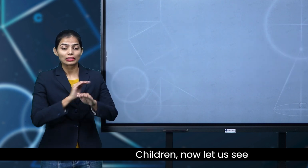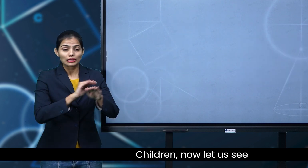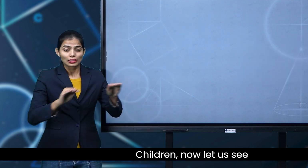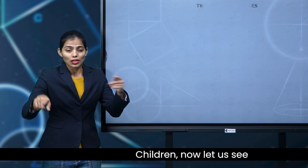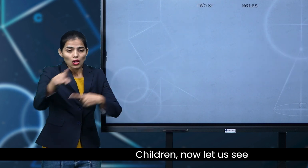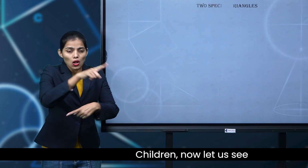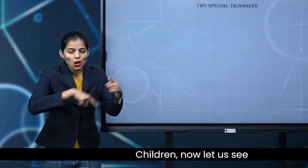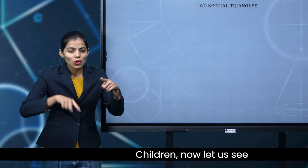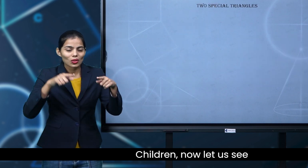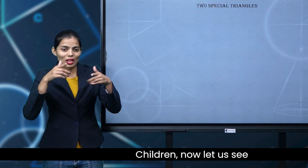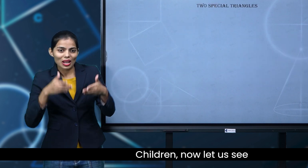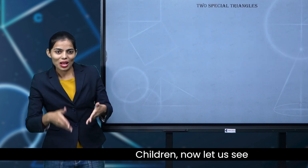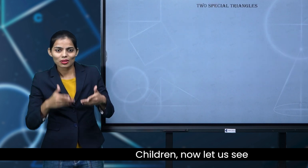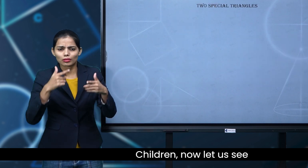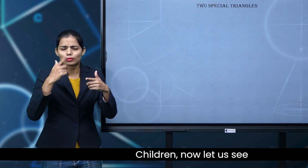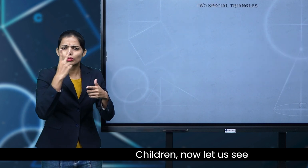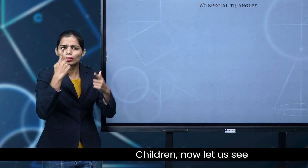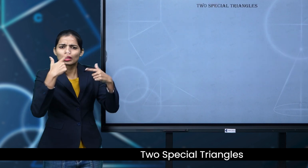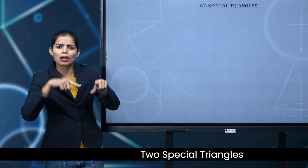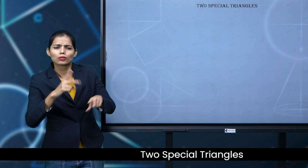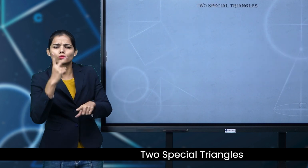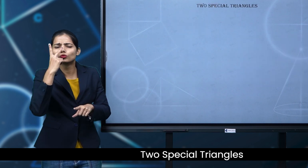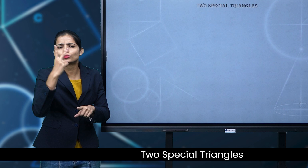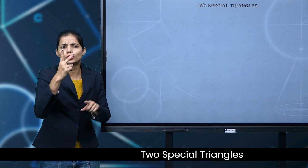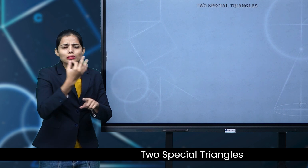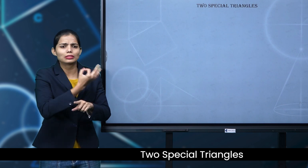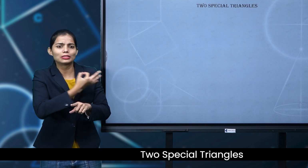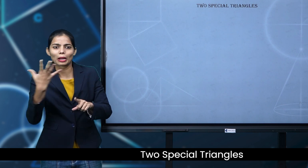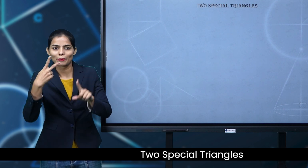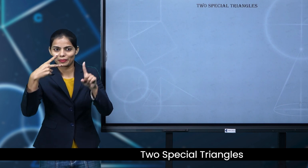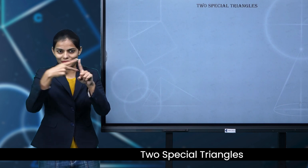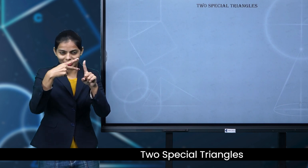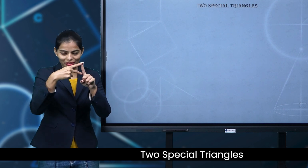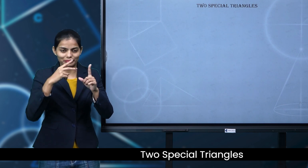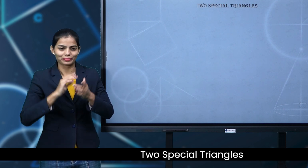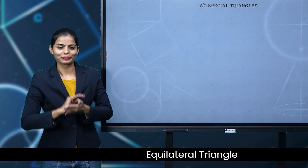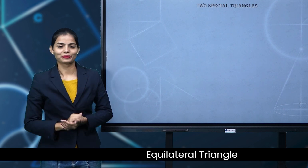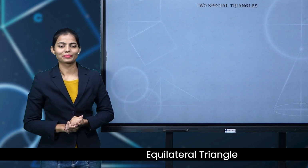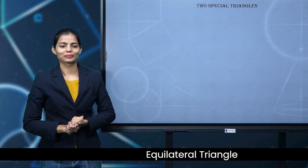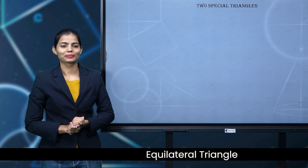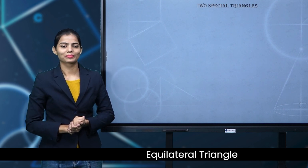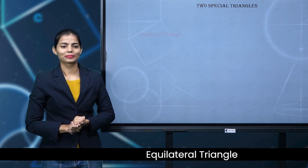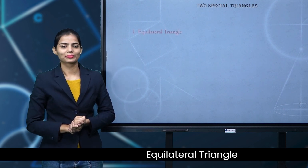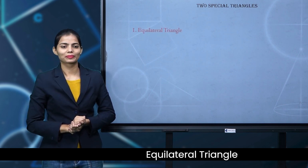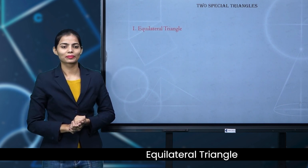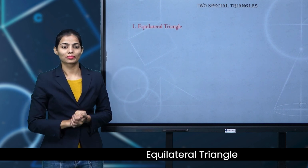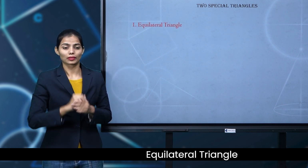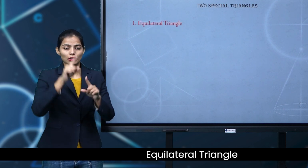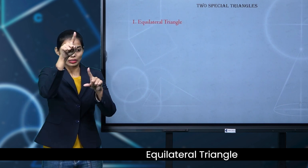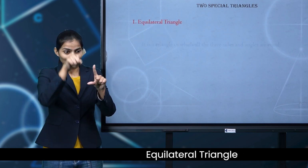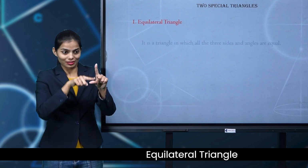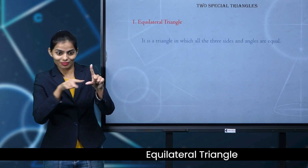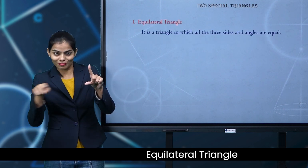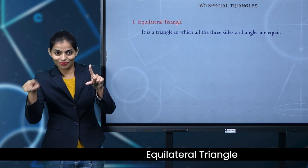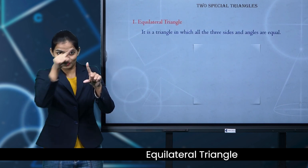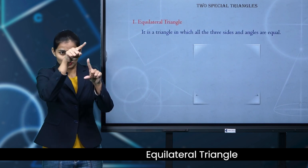Children, now let us see two special triangles. Equilateral triangle. It